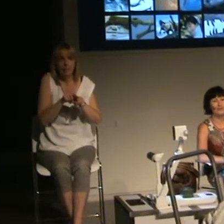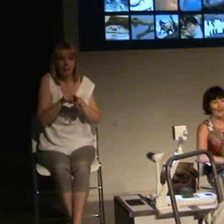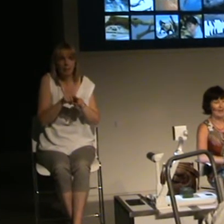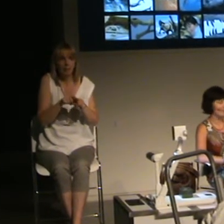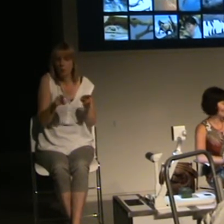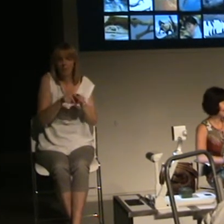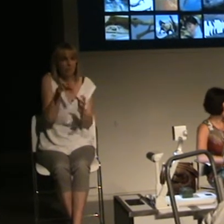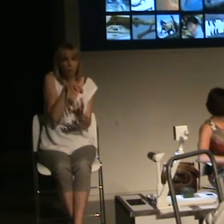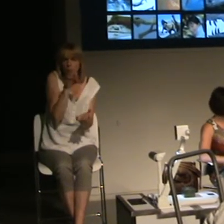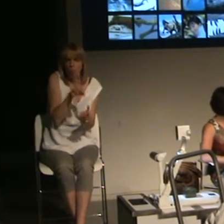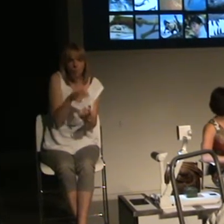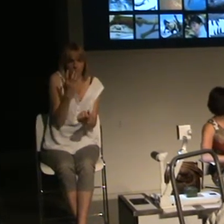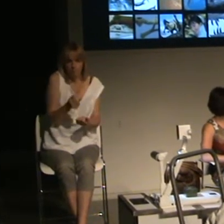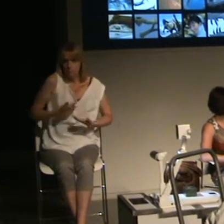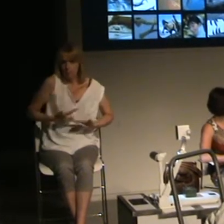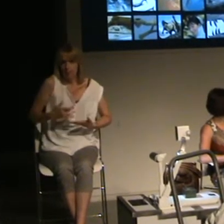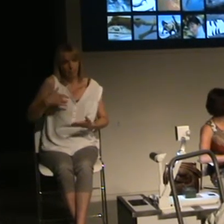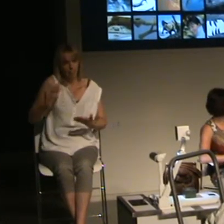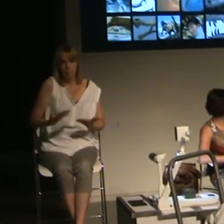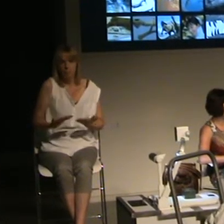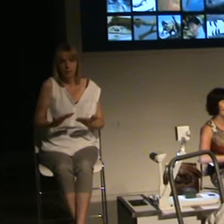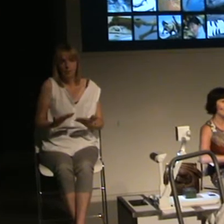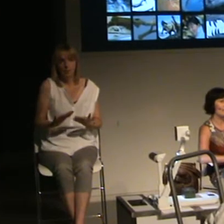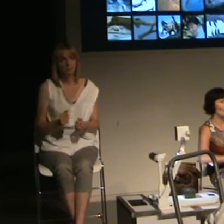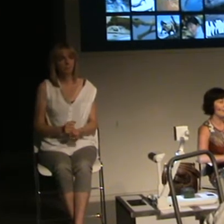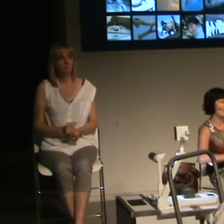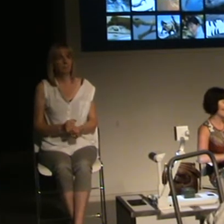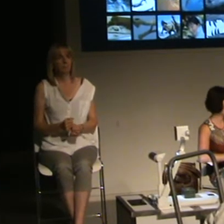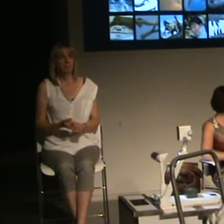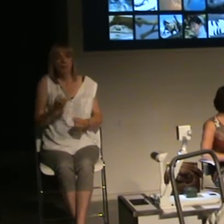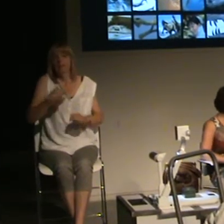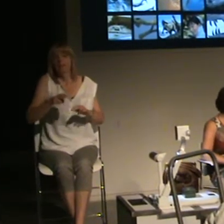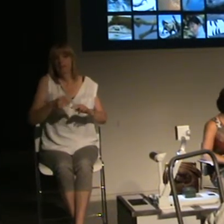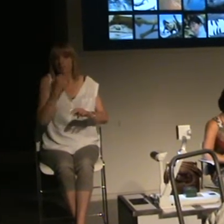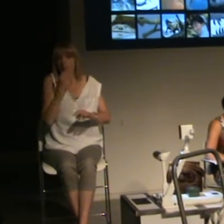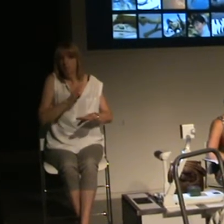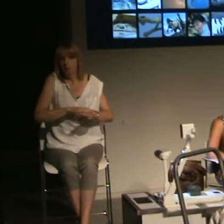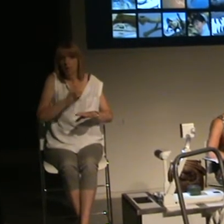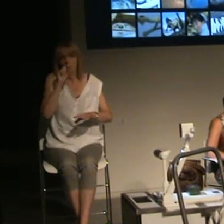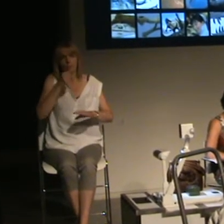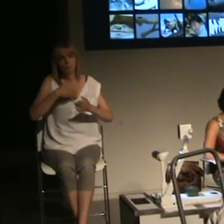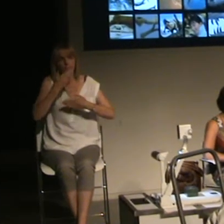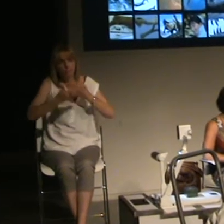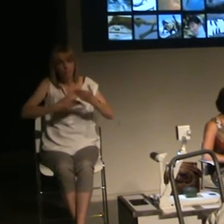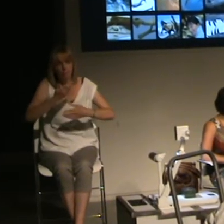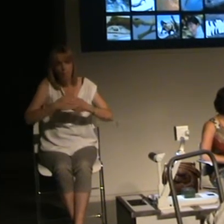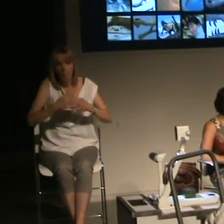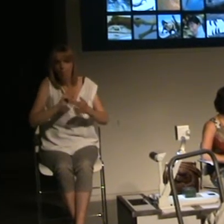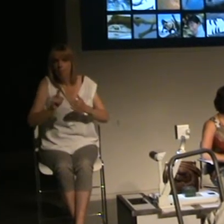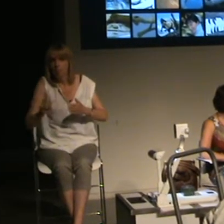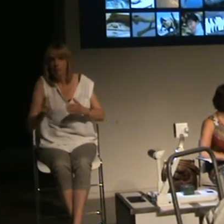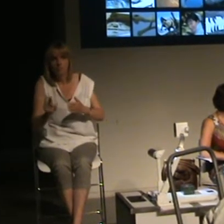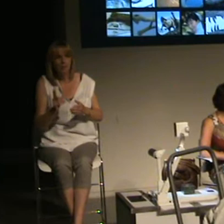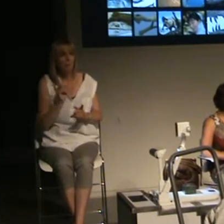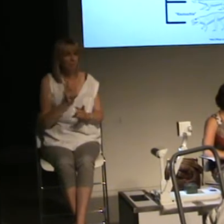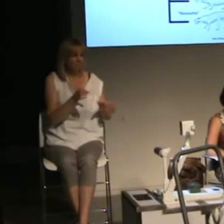have today. We'll explain maybe a little bit more about that if we have time. Well, classification is really complicated,